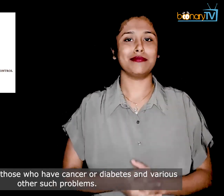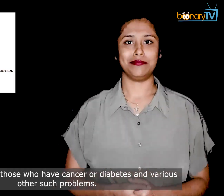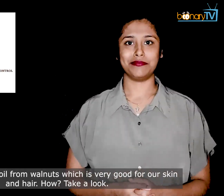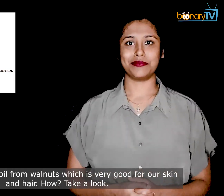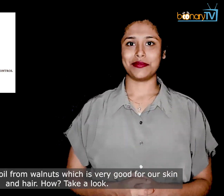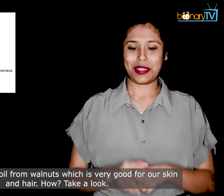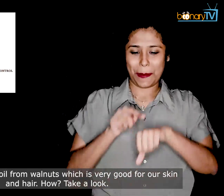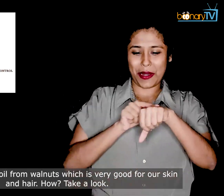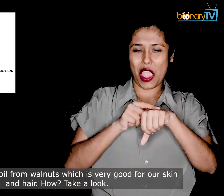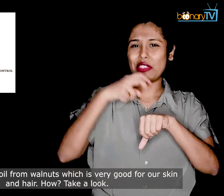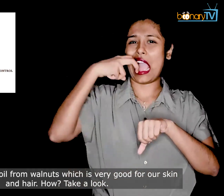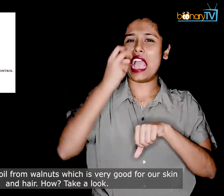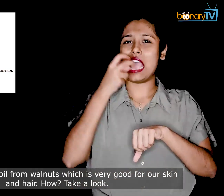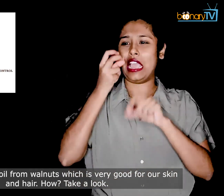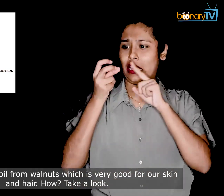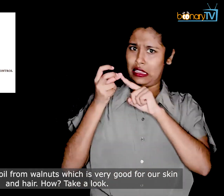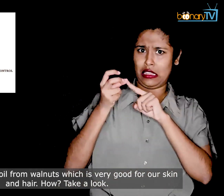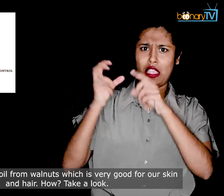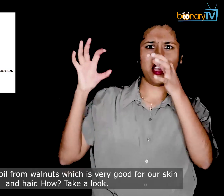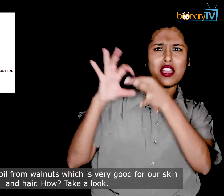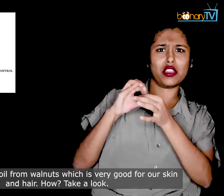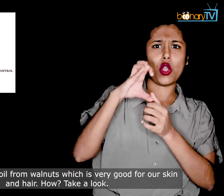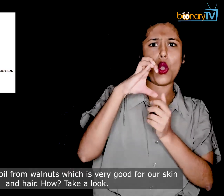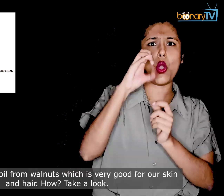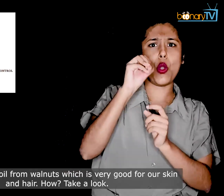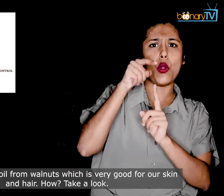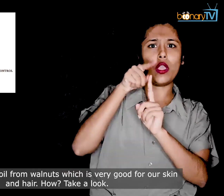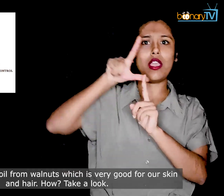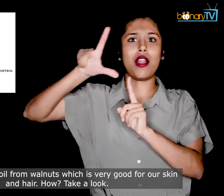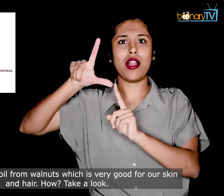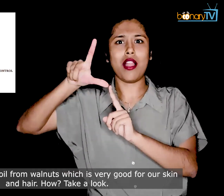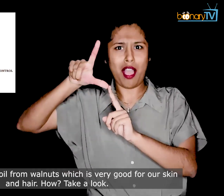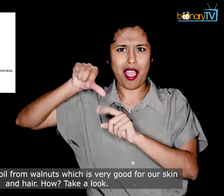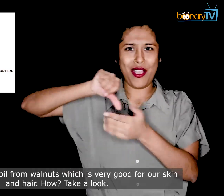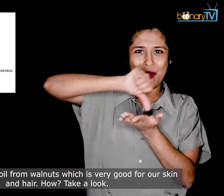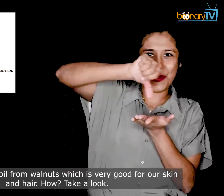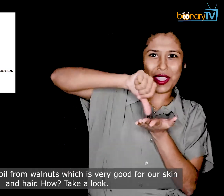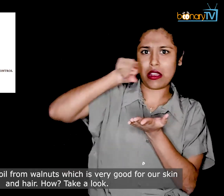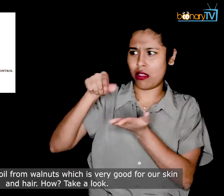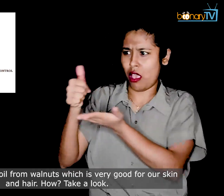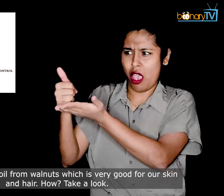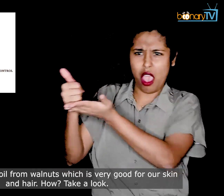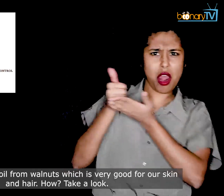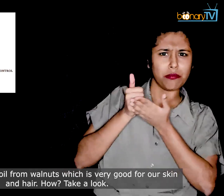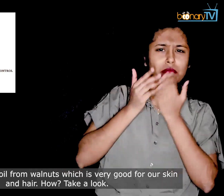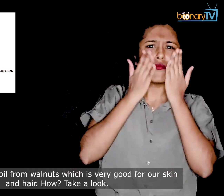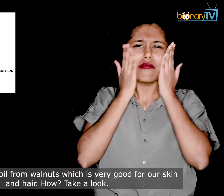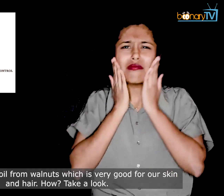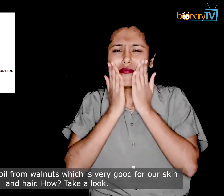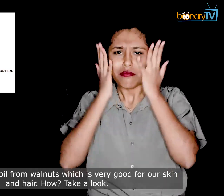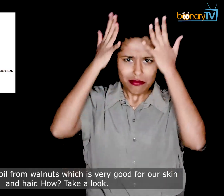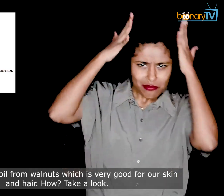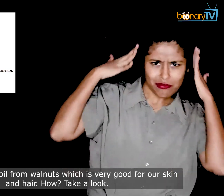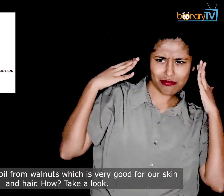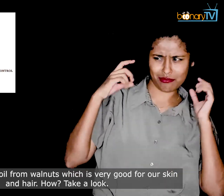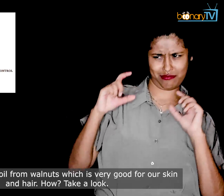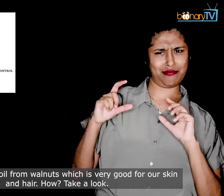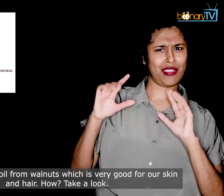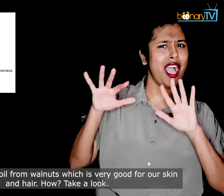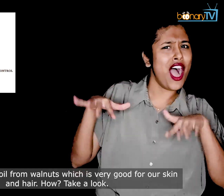we can also get oil from walnuts which is very good for our skin and hair how